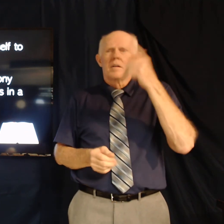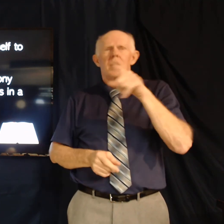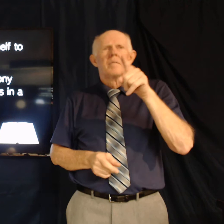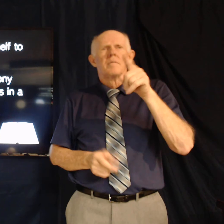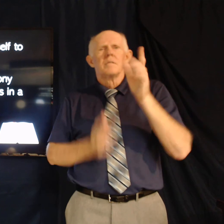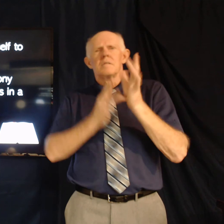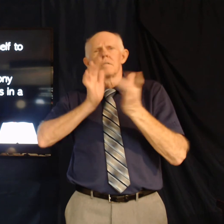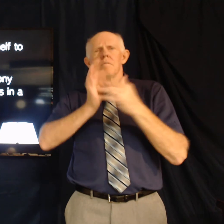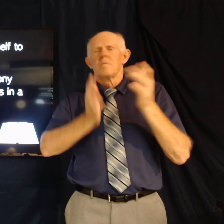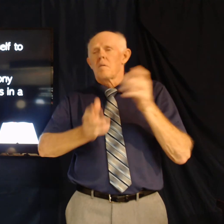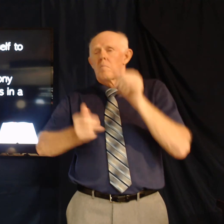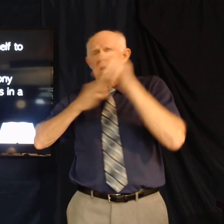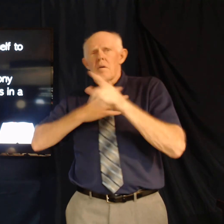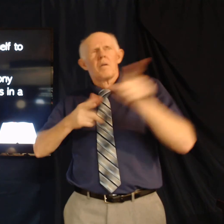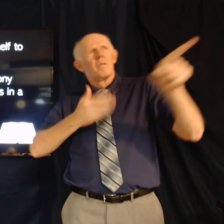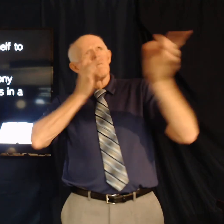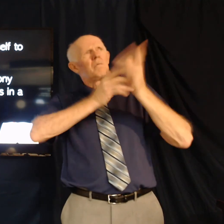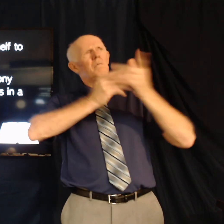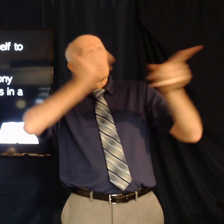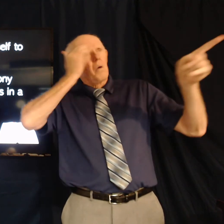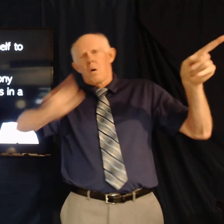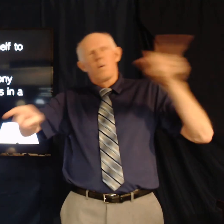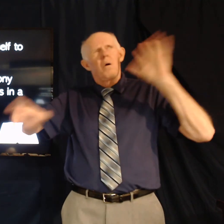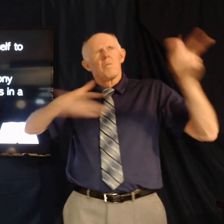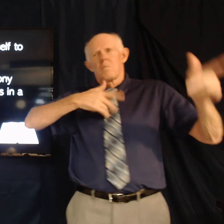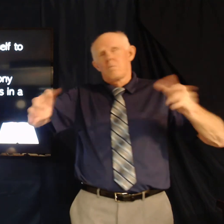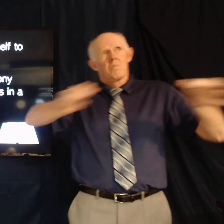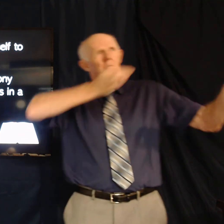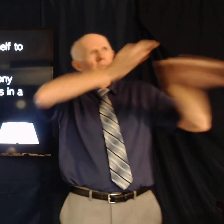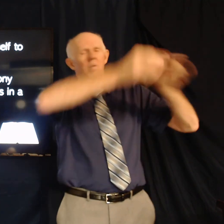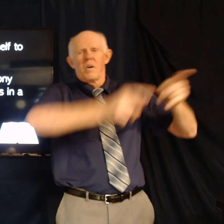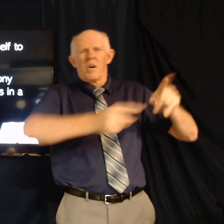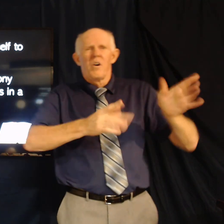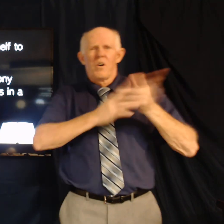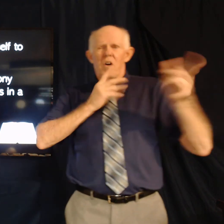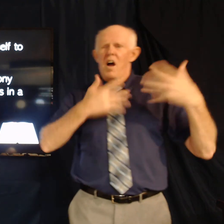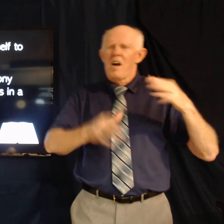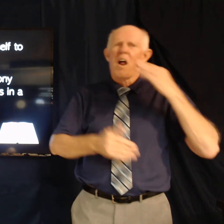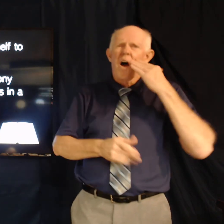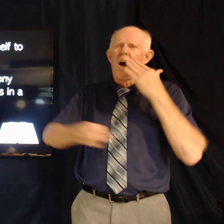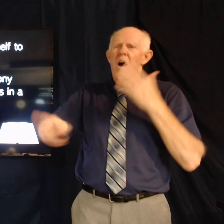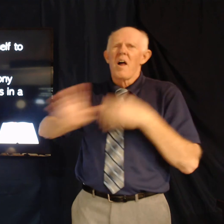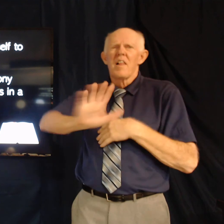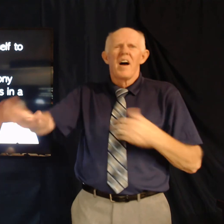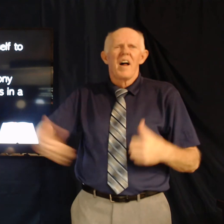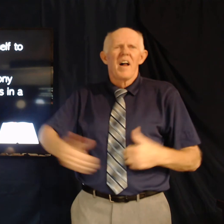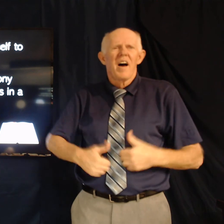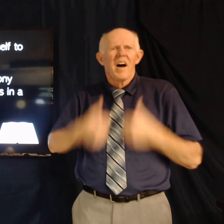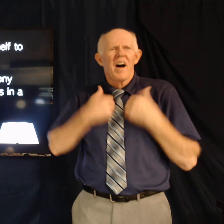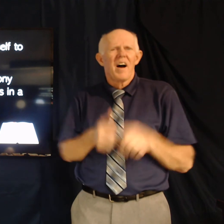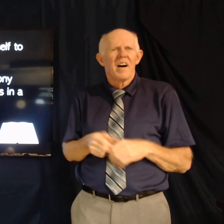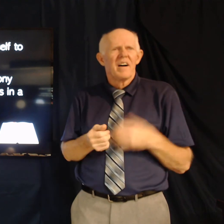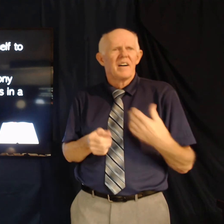He knew, Jesus knew, He explained, He knew their